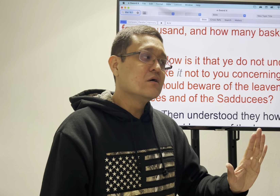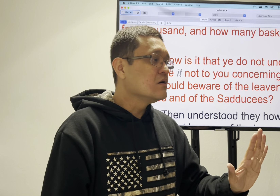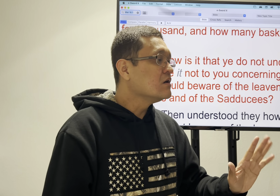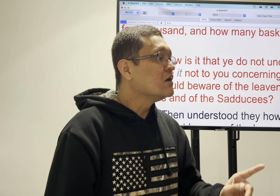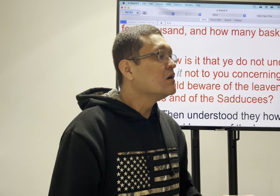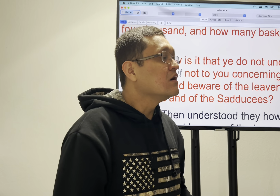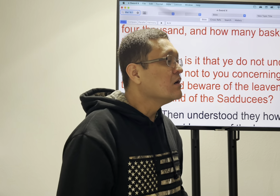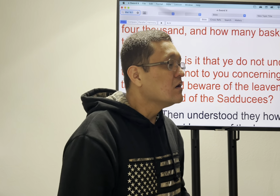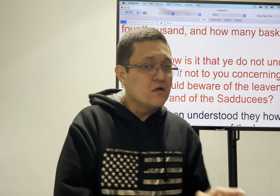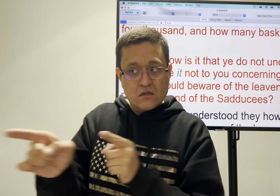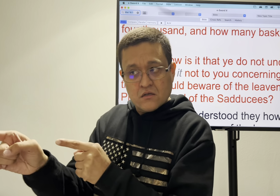not talking about physical bread.